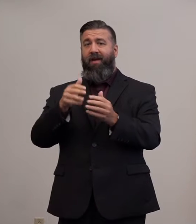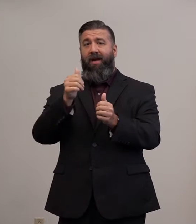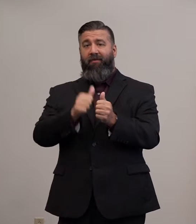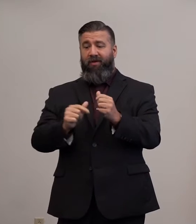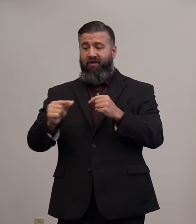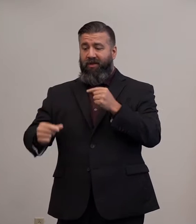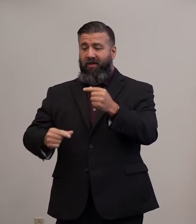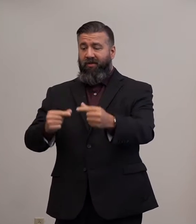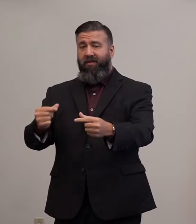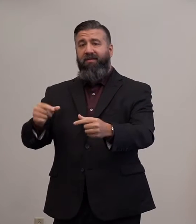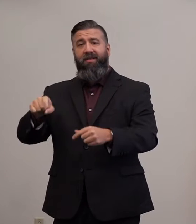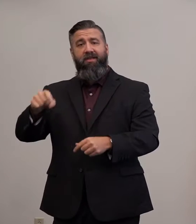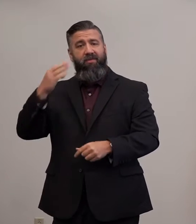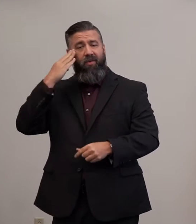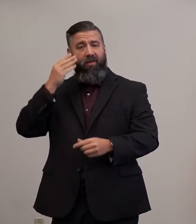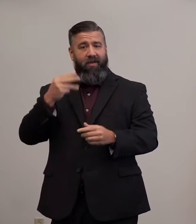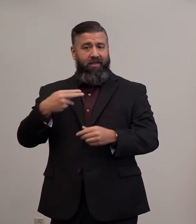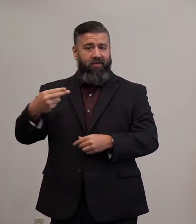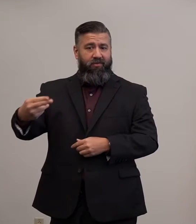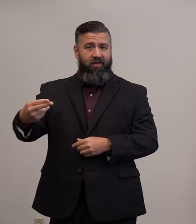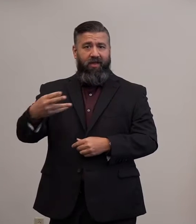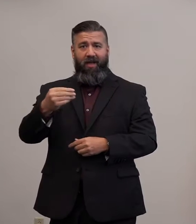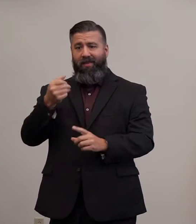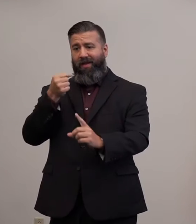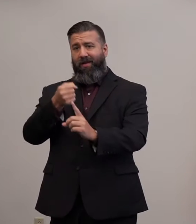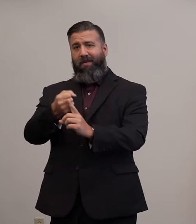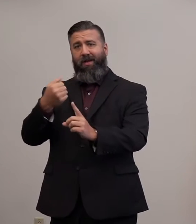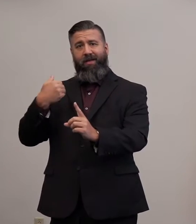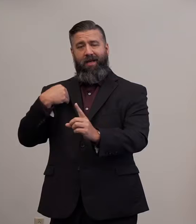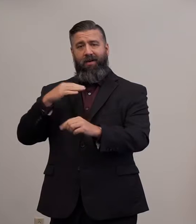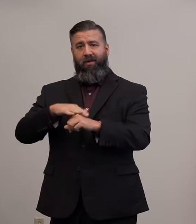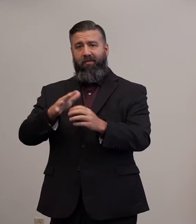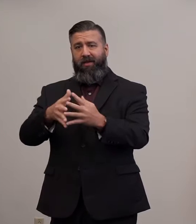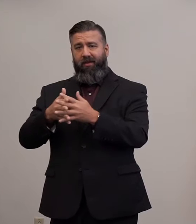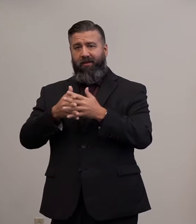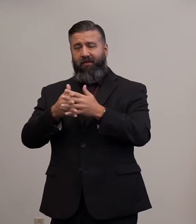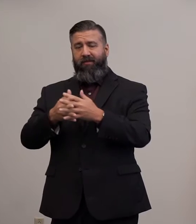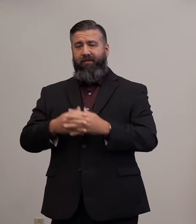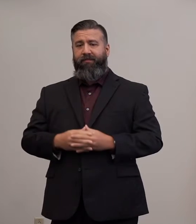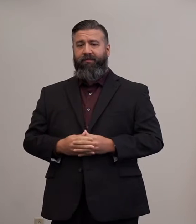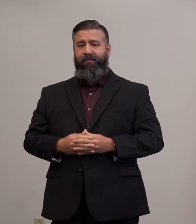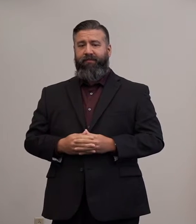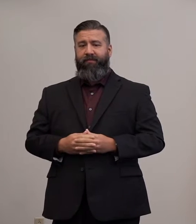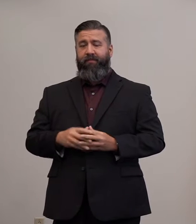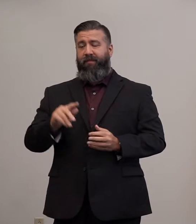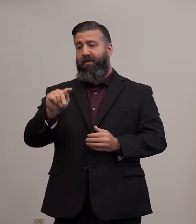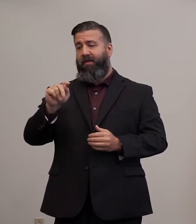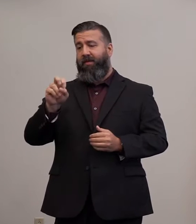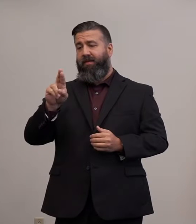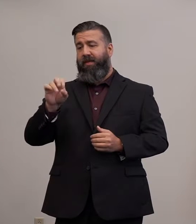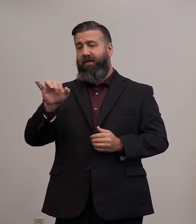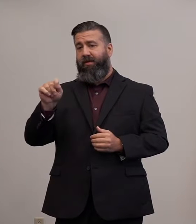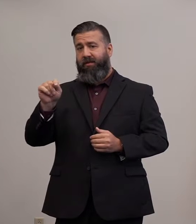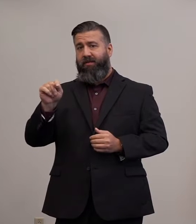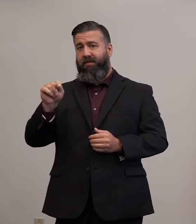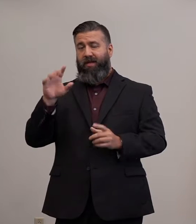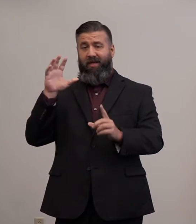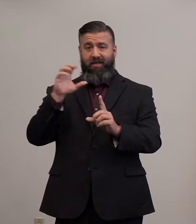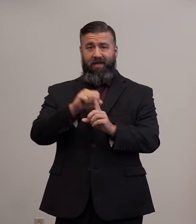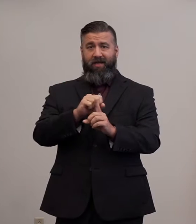history and understand the impact that it had on America. The terrorist attacks tested our